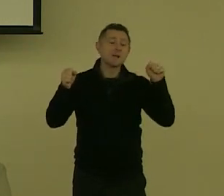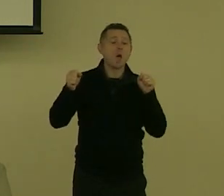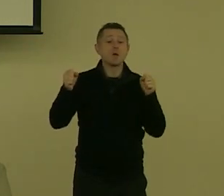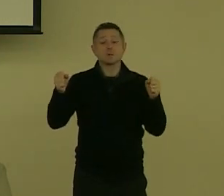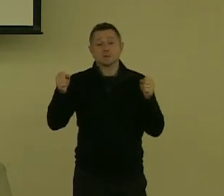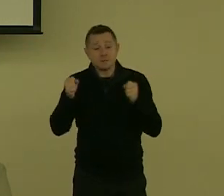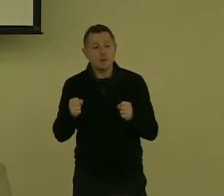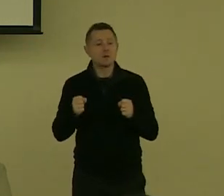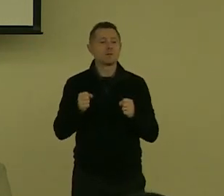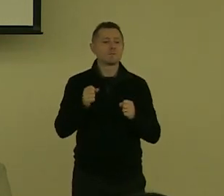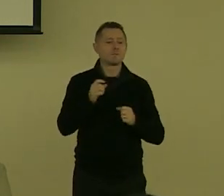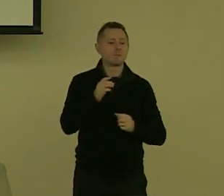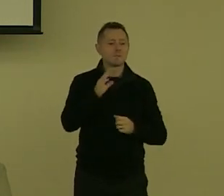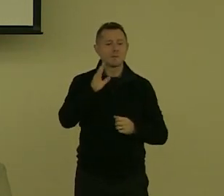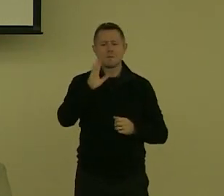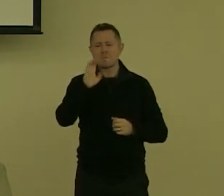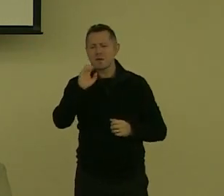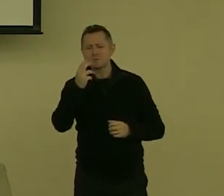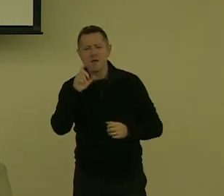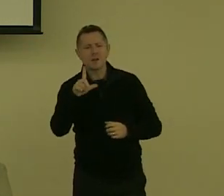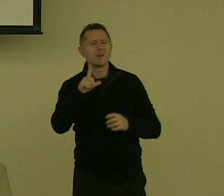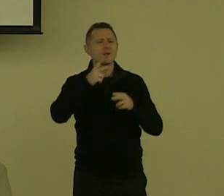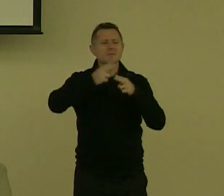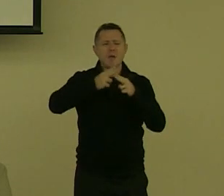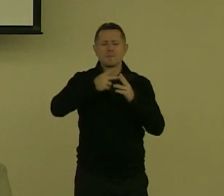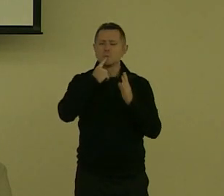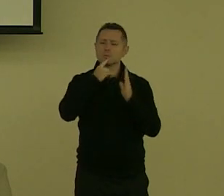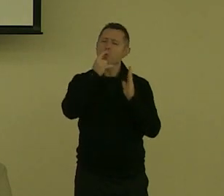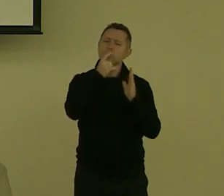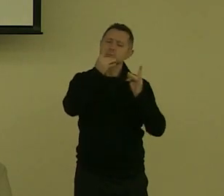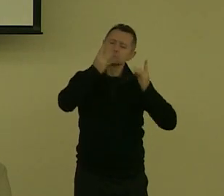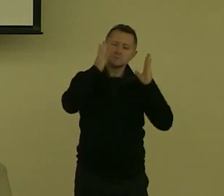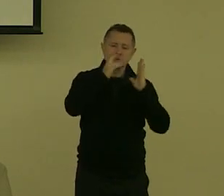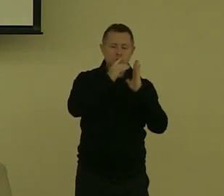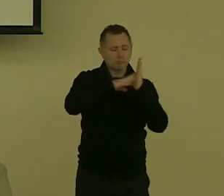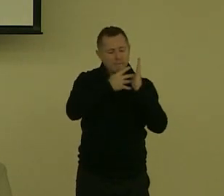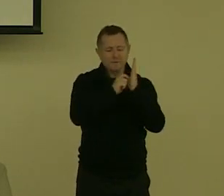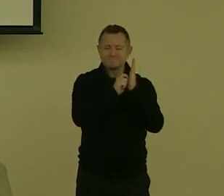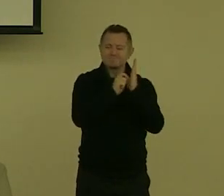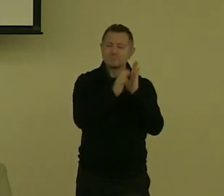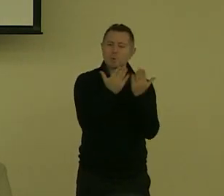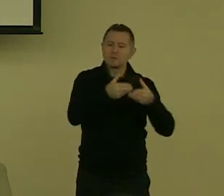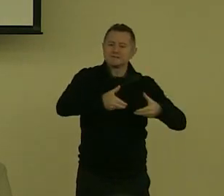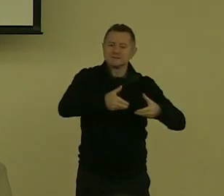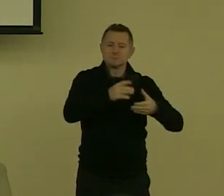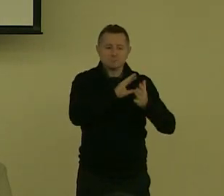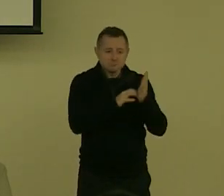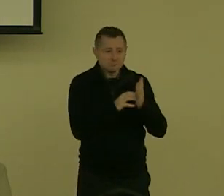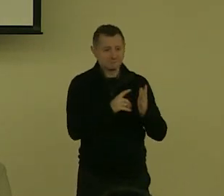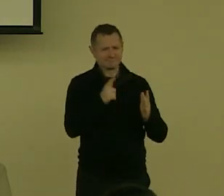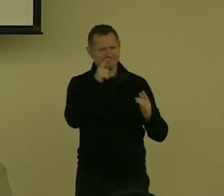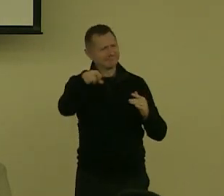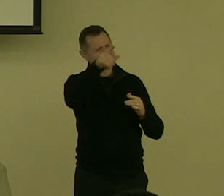And shocker, shocker, there are more than just, you know, white heterosexual men reading comics. So, you know, maybe we need to talk about comics from